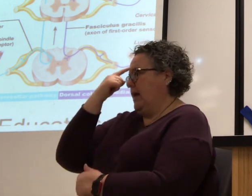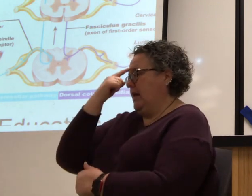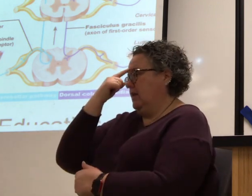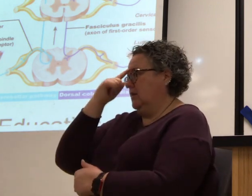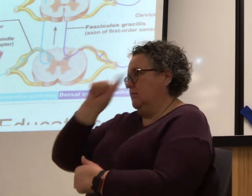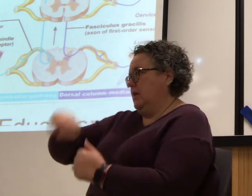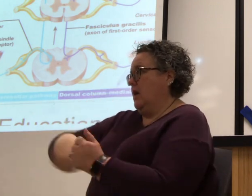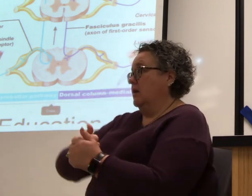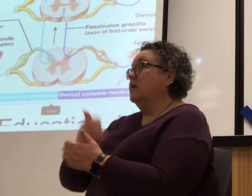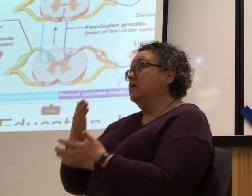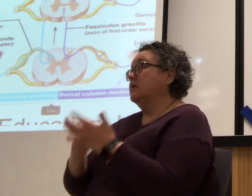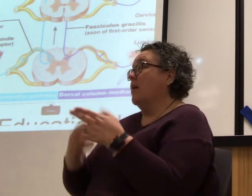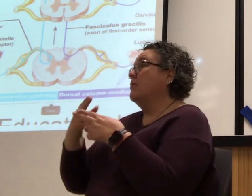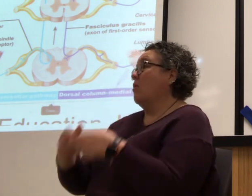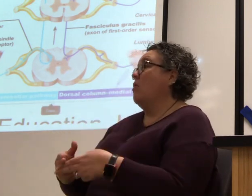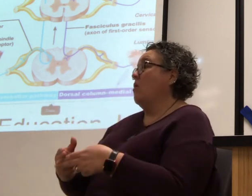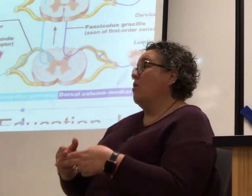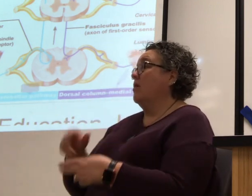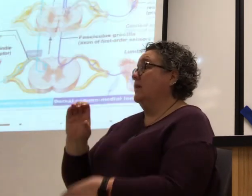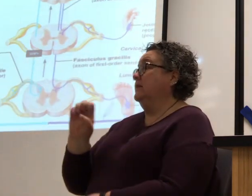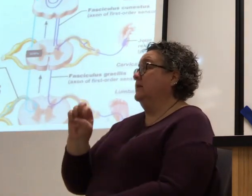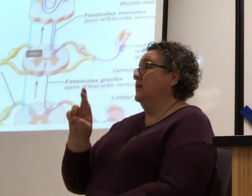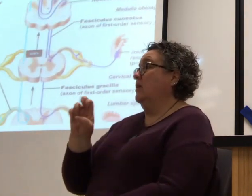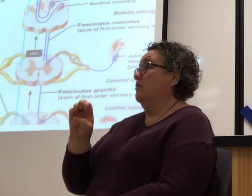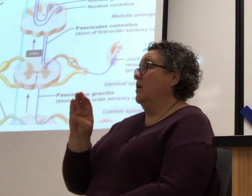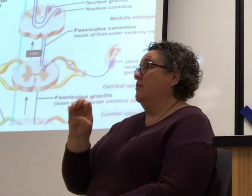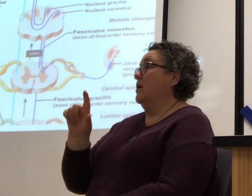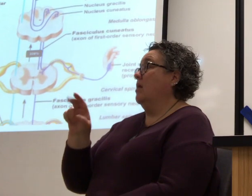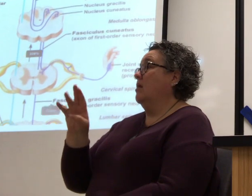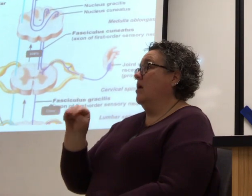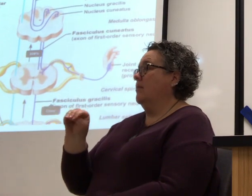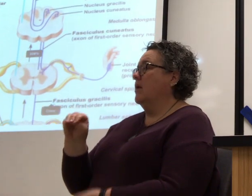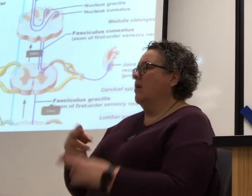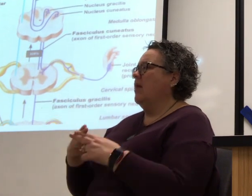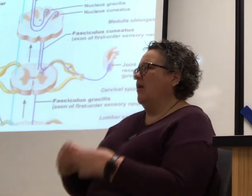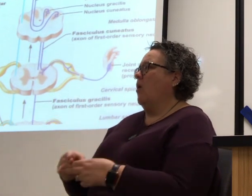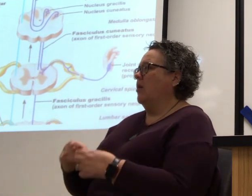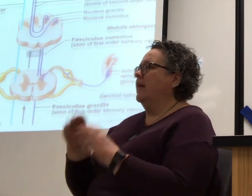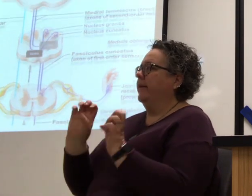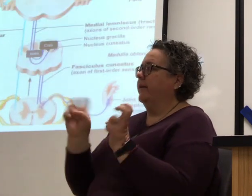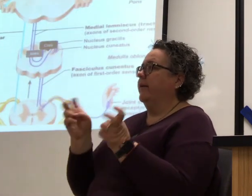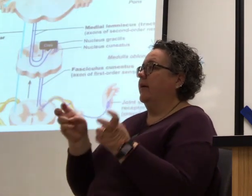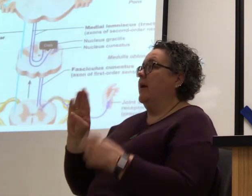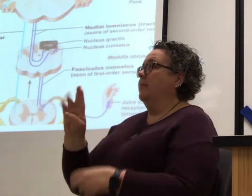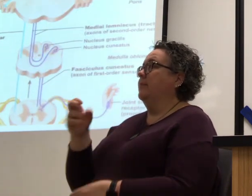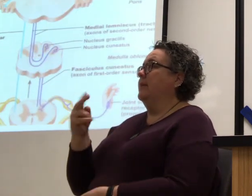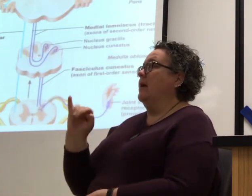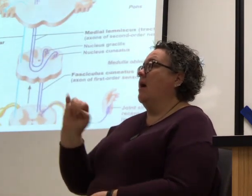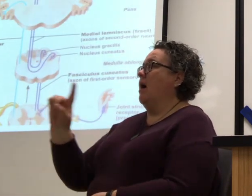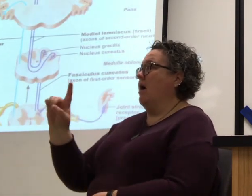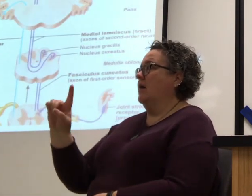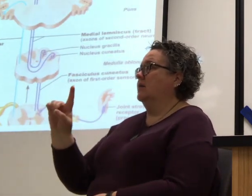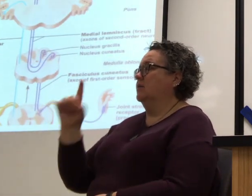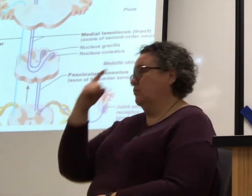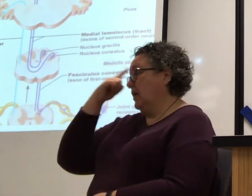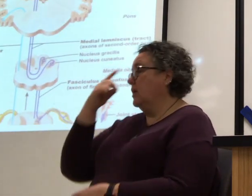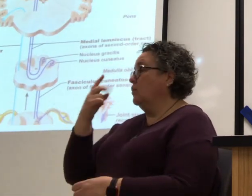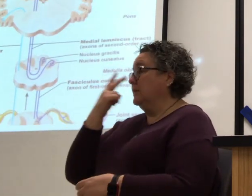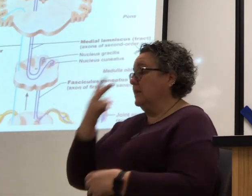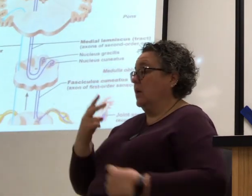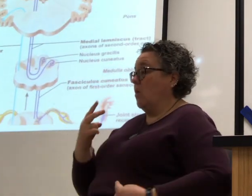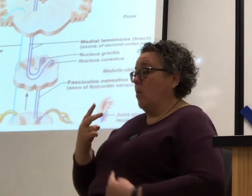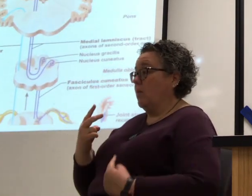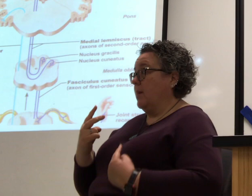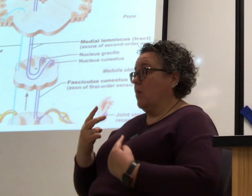In fact, some call the cerebellum the behind brain. It's going to go all the way up, and you can see where the second